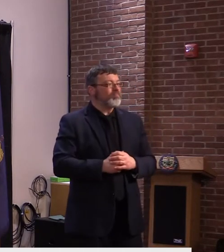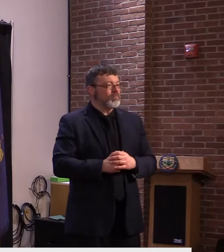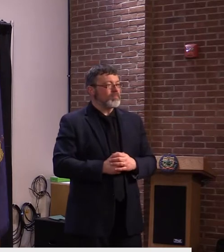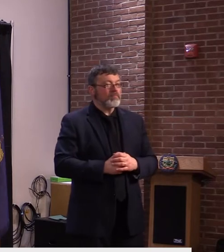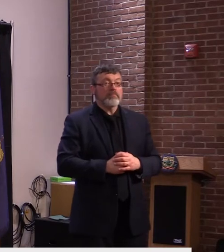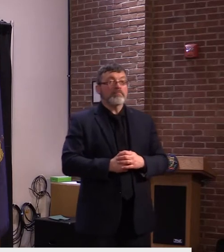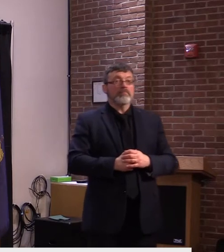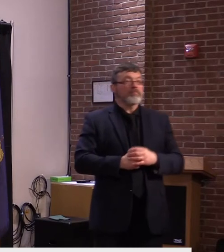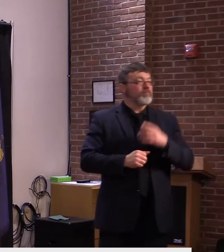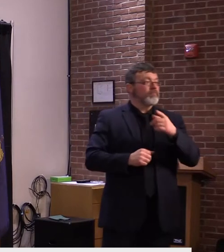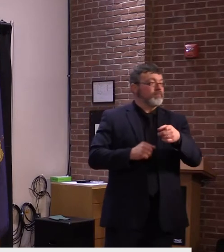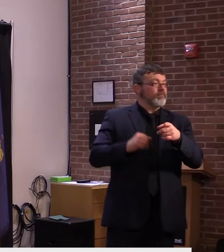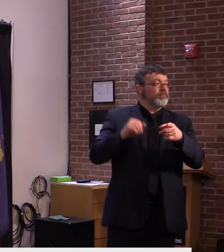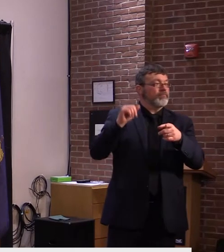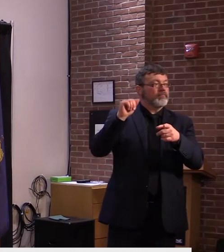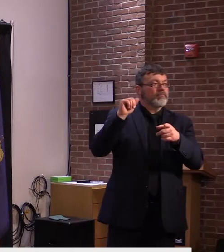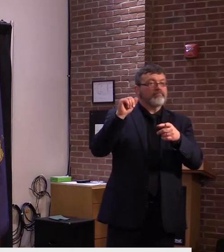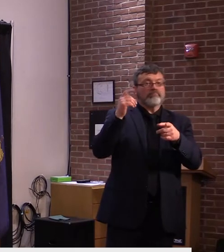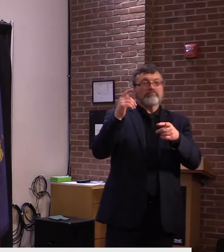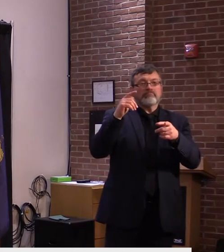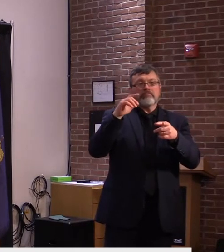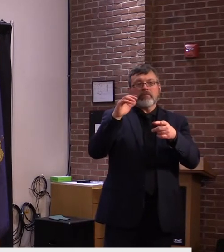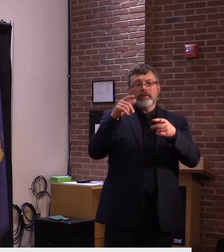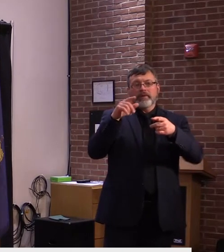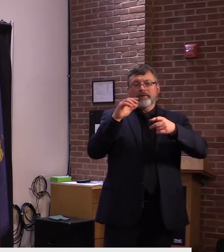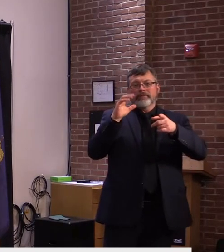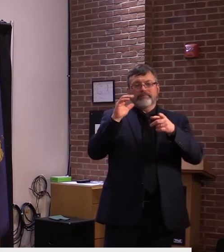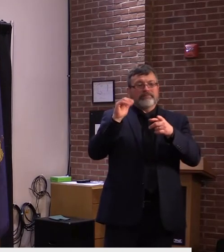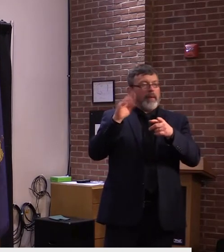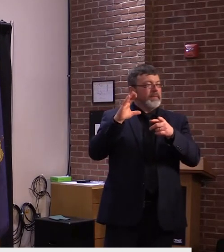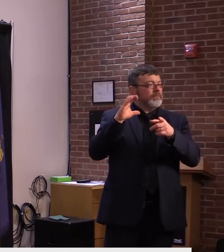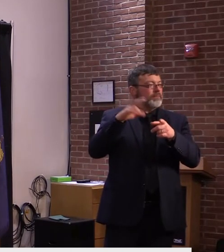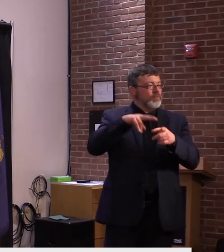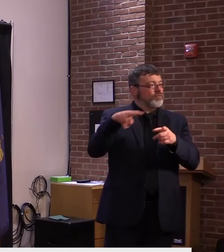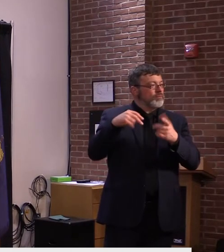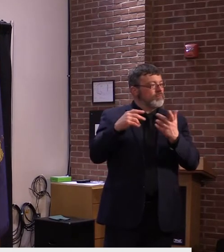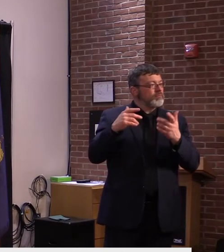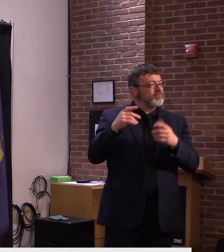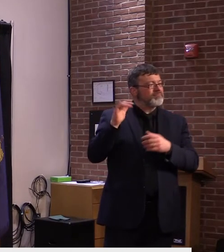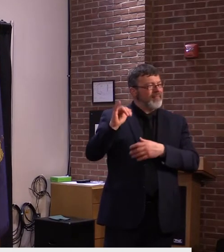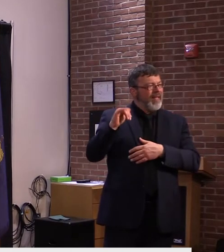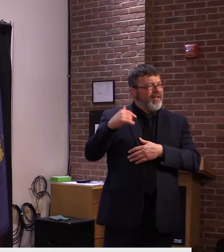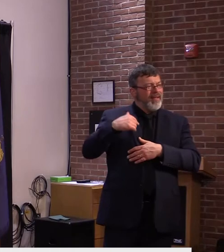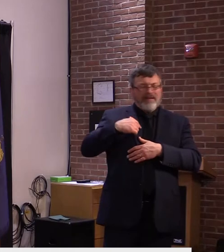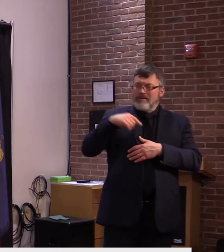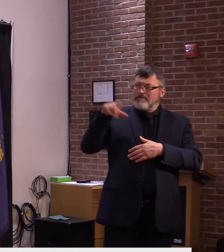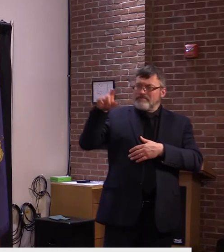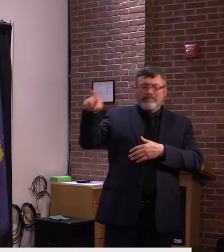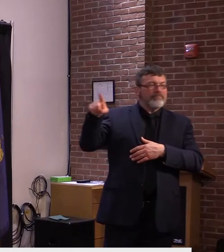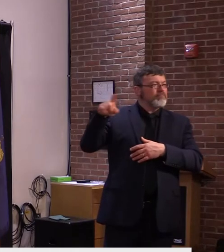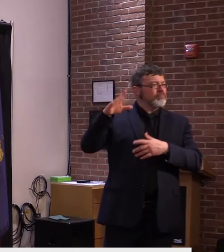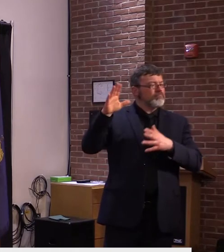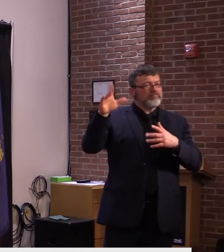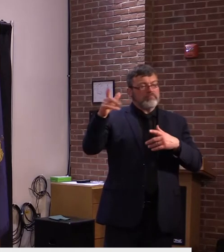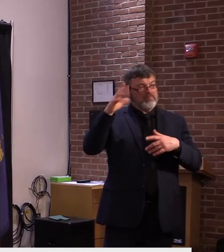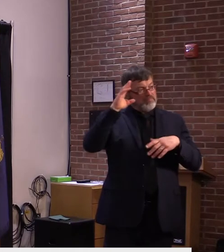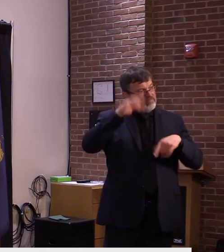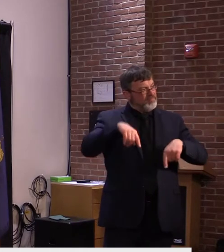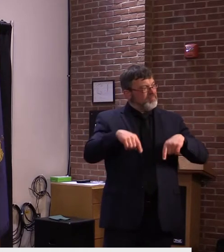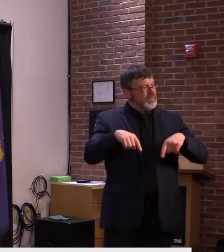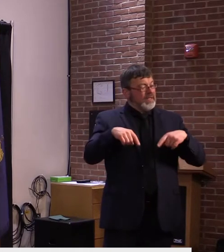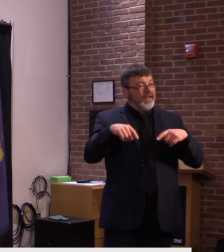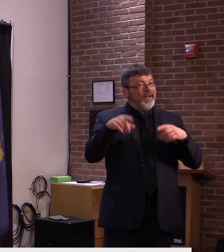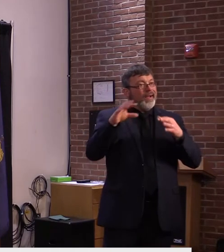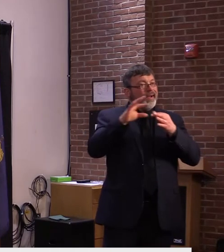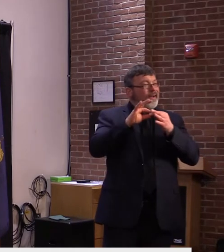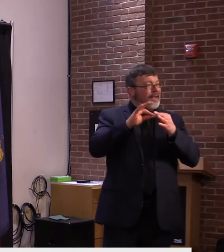Governor, you spoke a little bit before about kind of the challenges that this pandemic has, you know, created, you know, unprecedented challenges for even students, you know, some students not